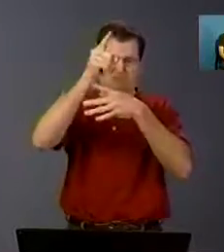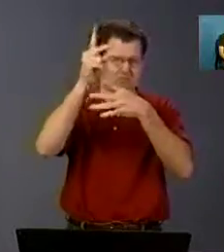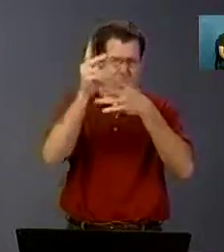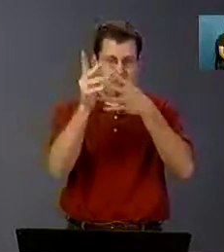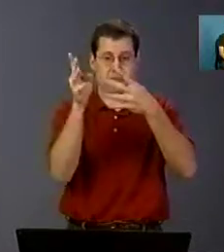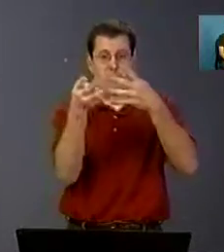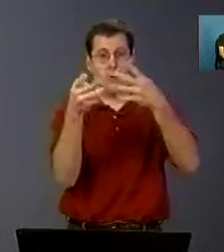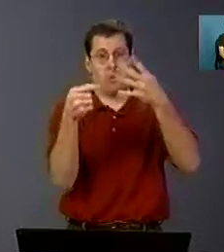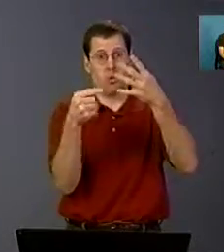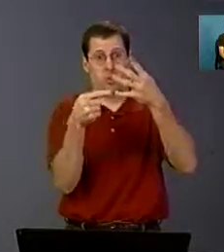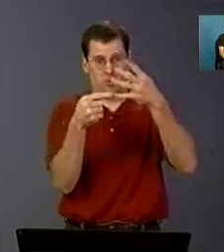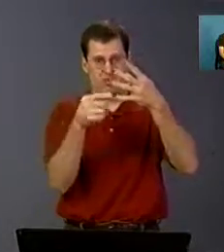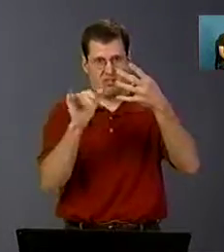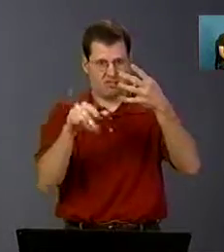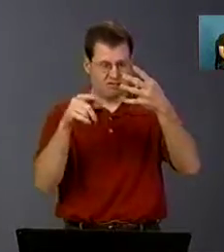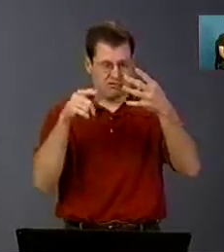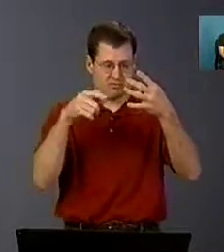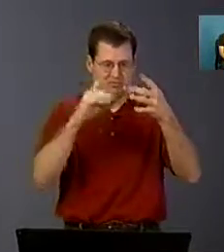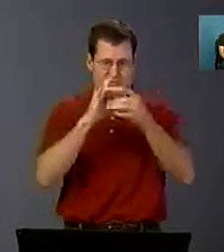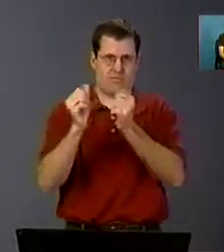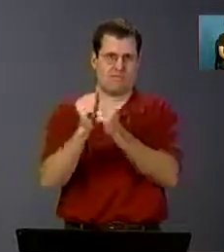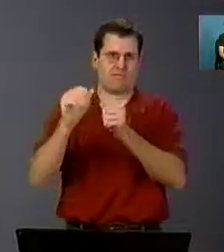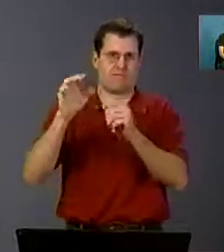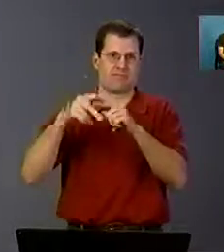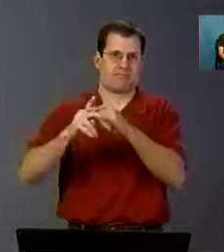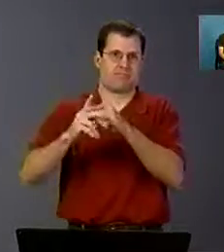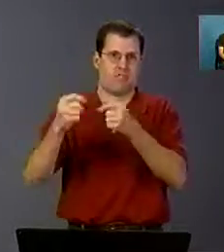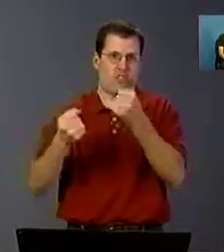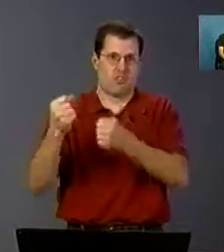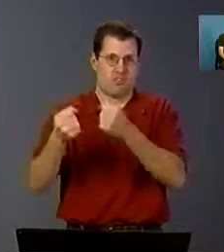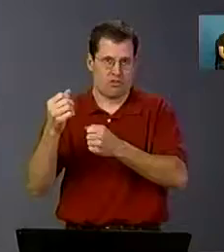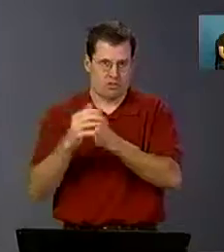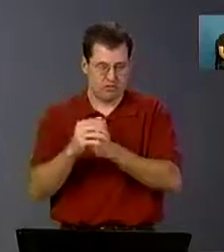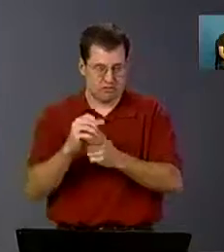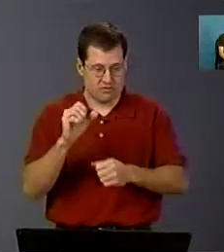Online you can sometimes see that some people have lots of complaints against the mechanics.